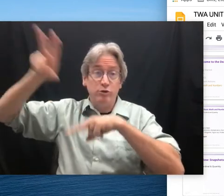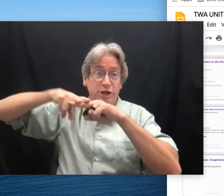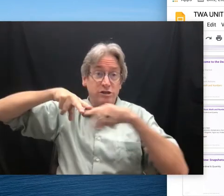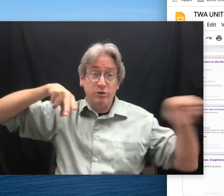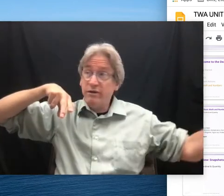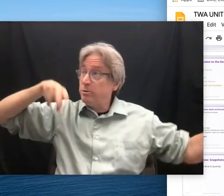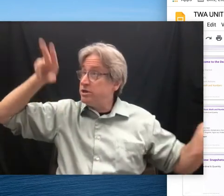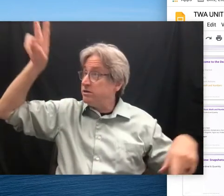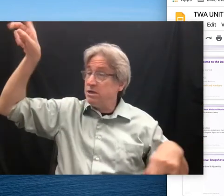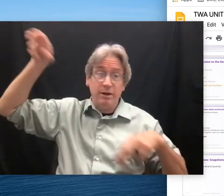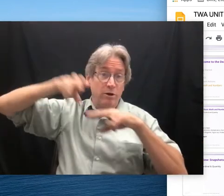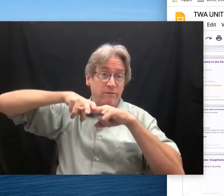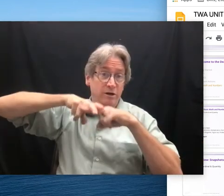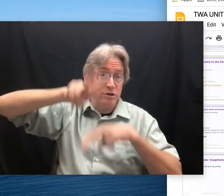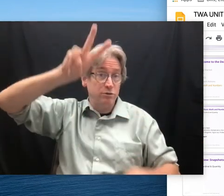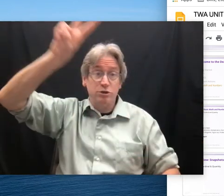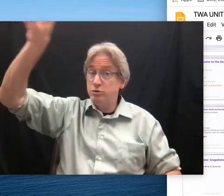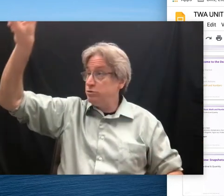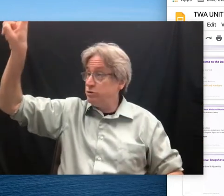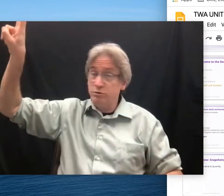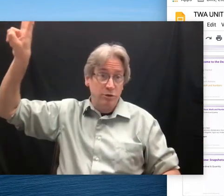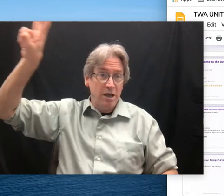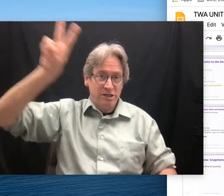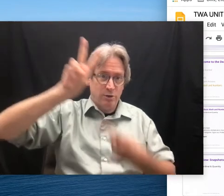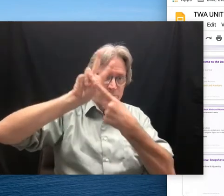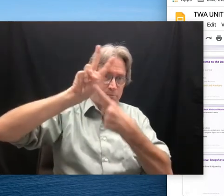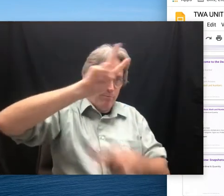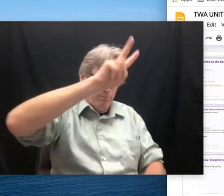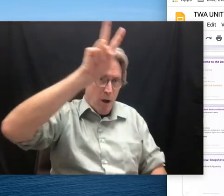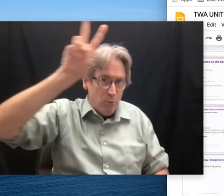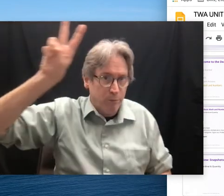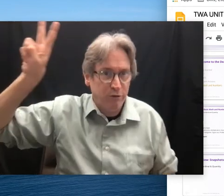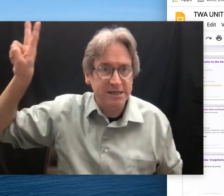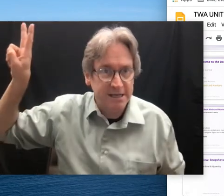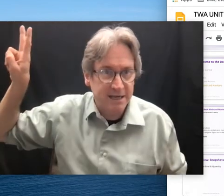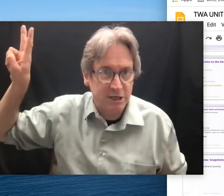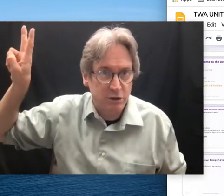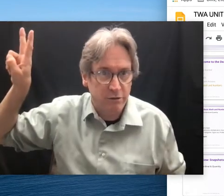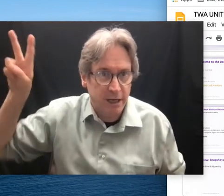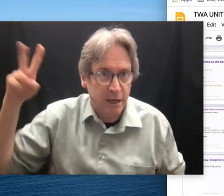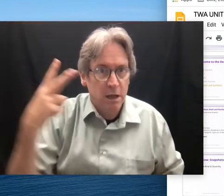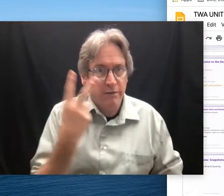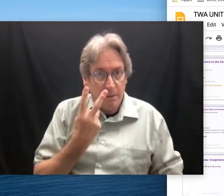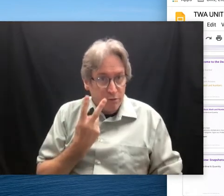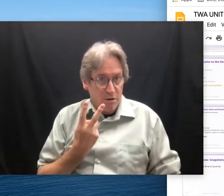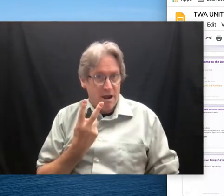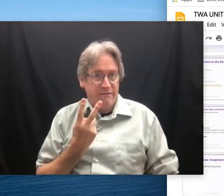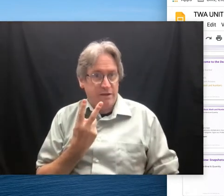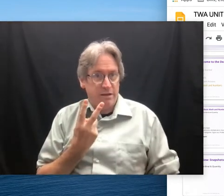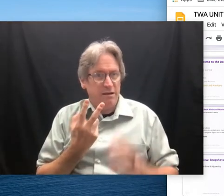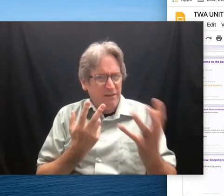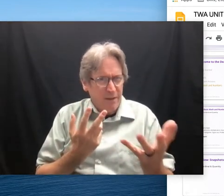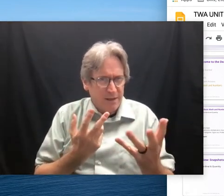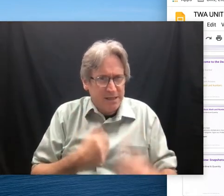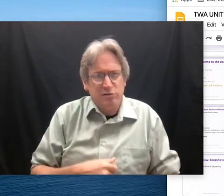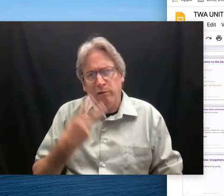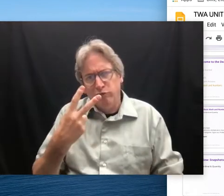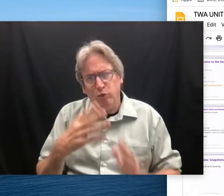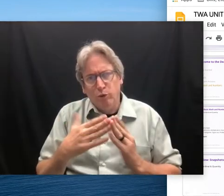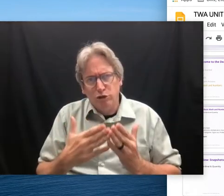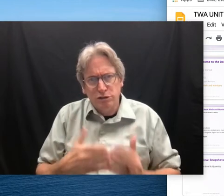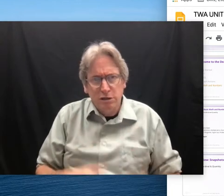We have 2 chairs, 2 available chairs. Anybody want over here? 2, 2, 2, 2, 2. So it's a more presentational thing than a private thing, if that makes